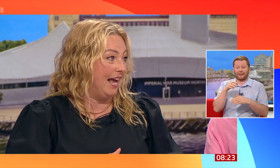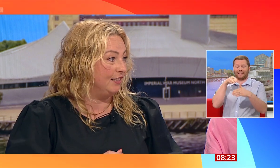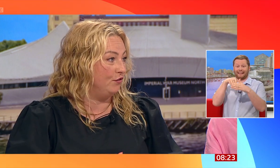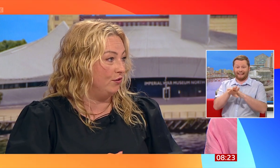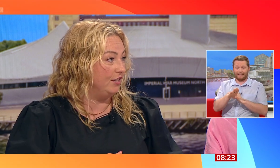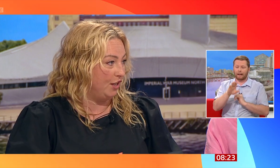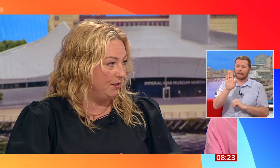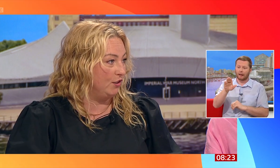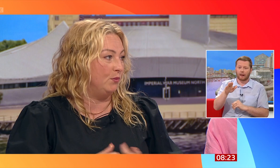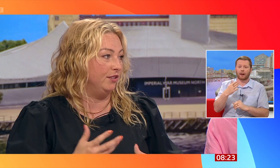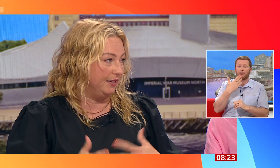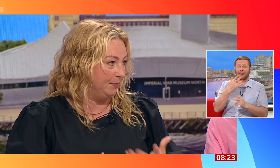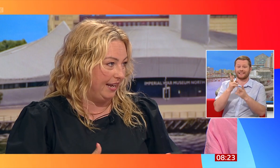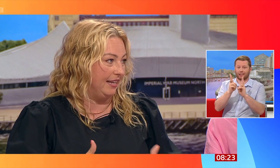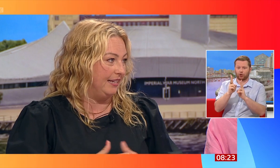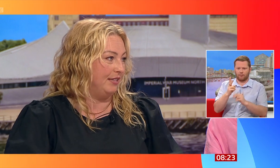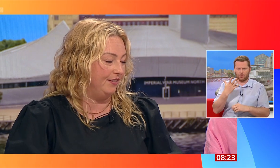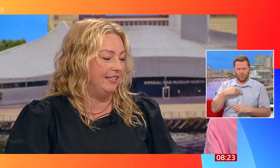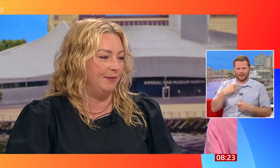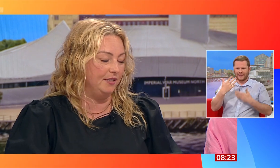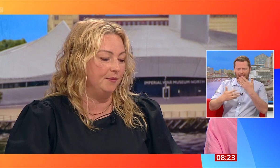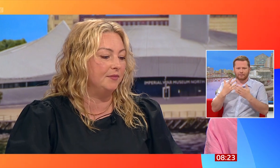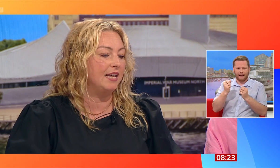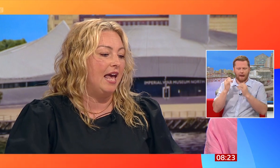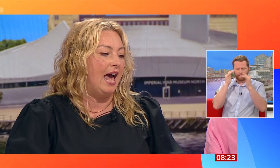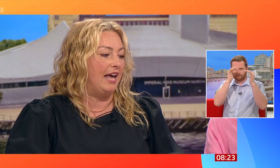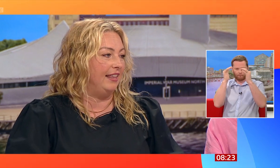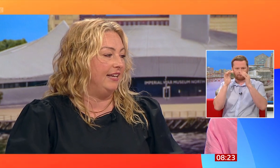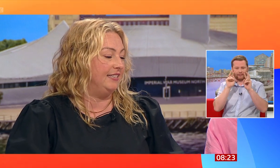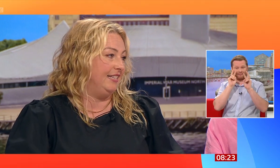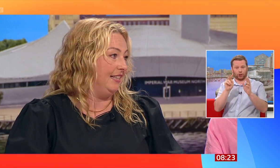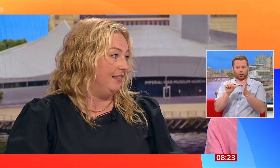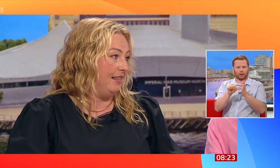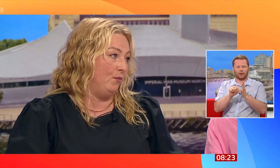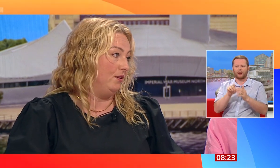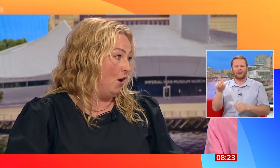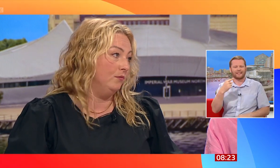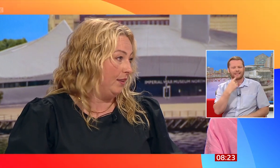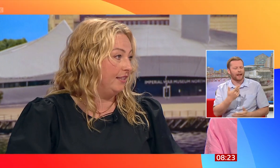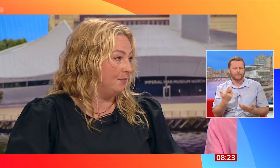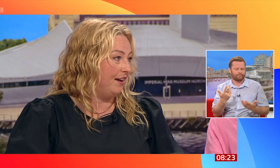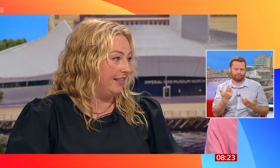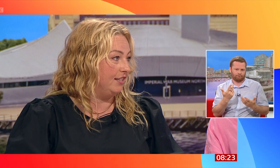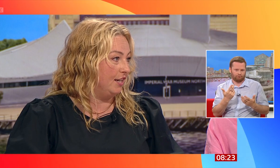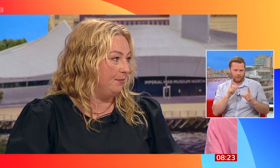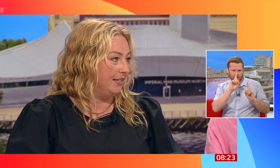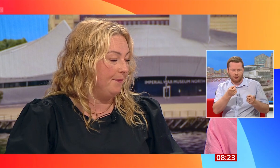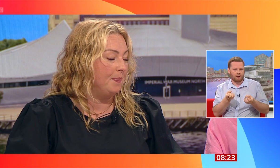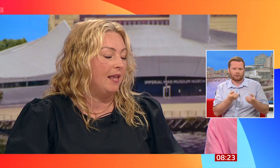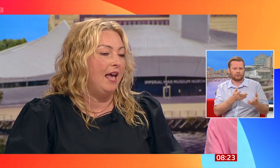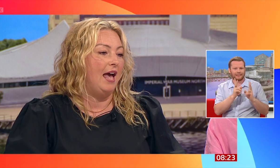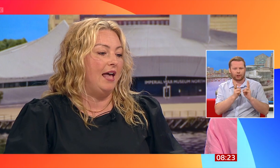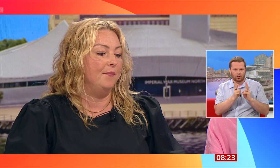opticians and asked for an interpreter because he wanted to explain that he was having these symptoms, and they stated that they were not willing to provide the